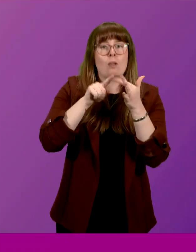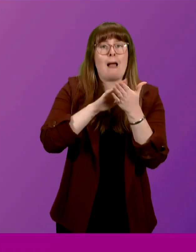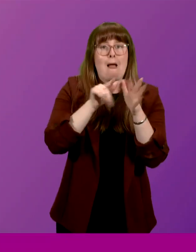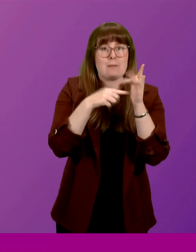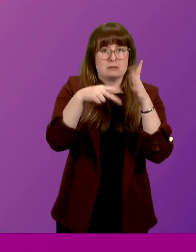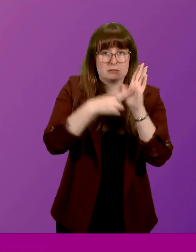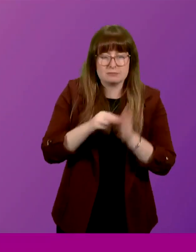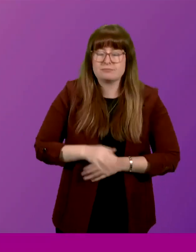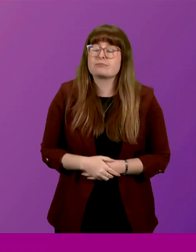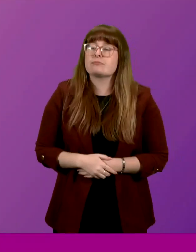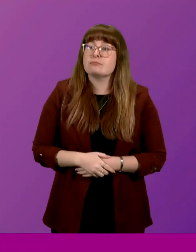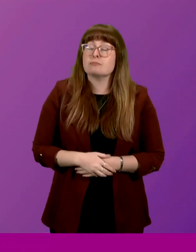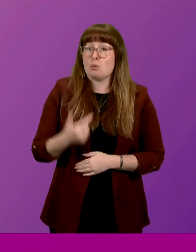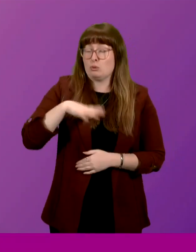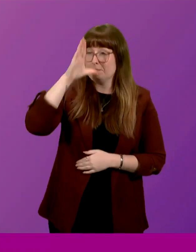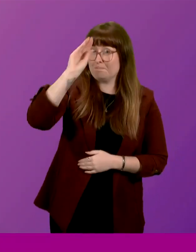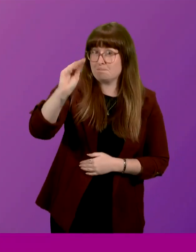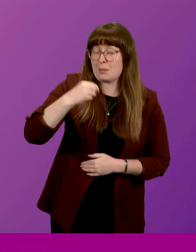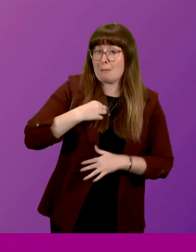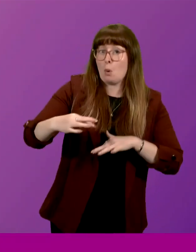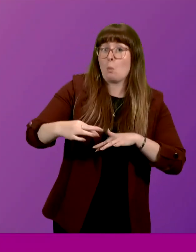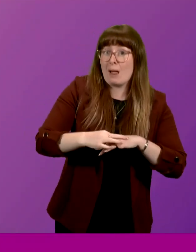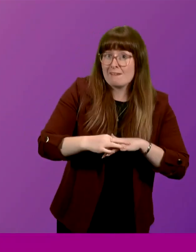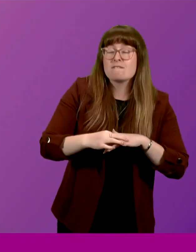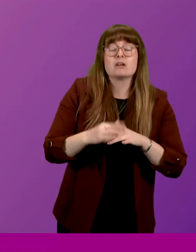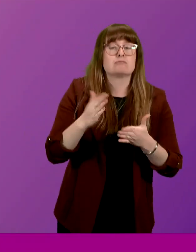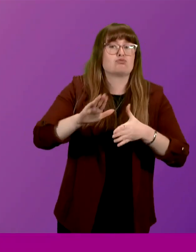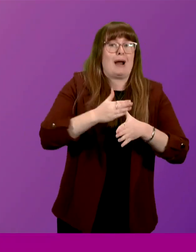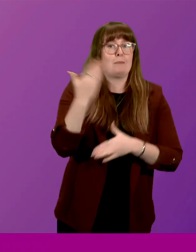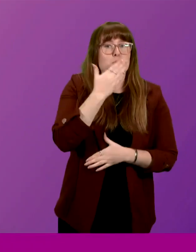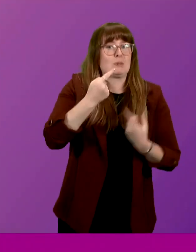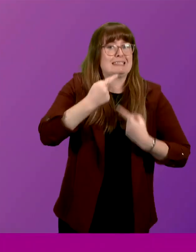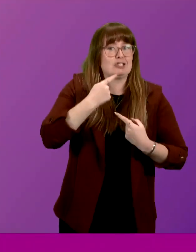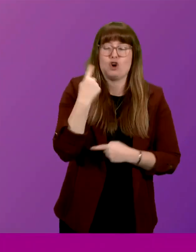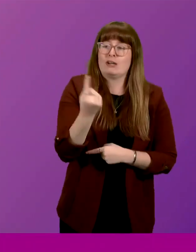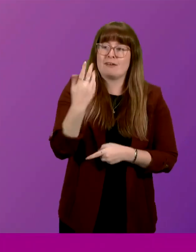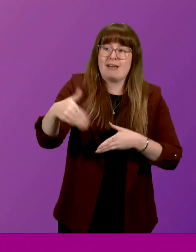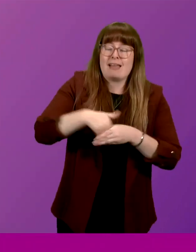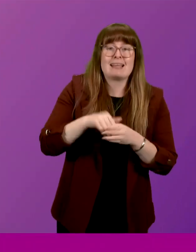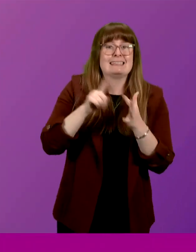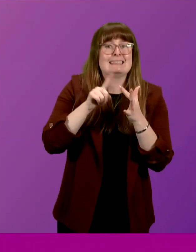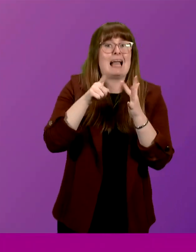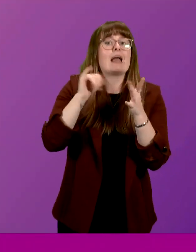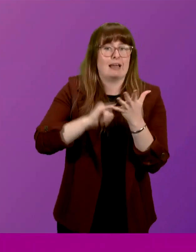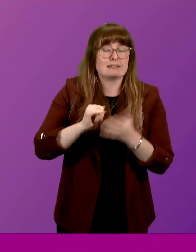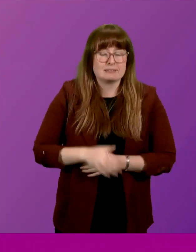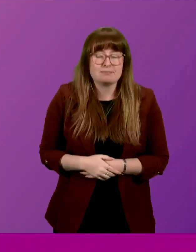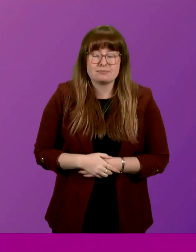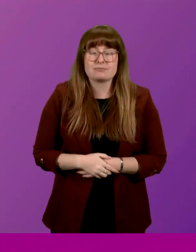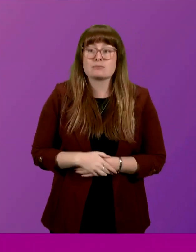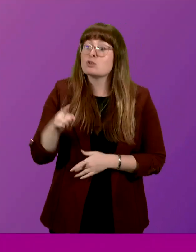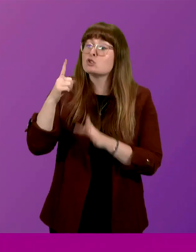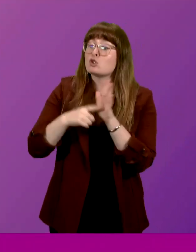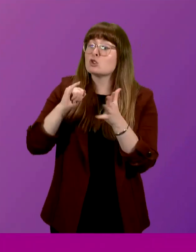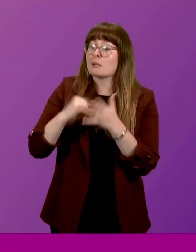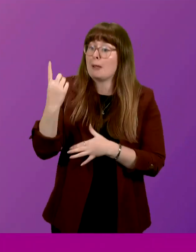Presiding Officer. And can I declare an interest in that my wife is a primary school teacher and a member of the EIS? Presiding Officer, when John